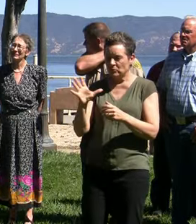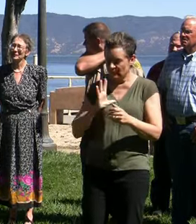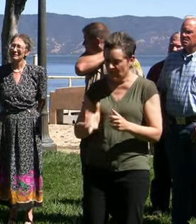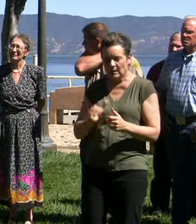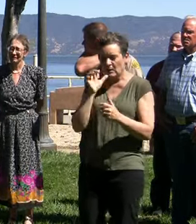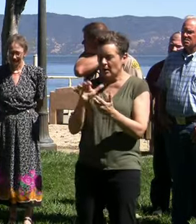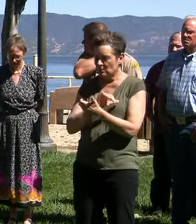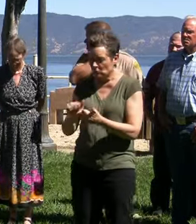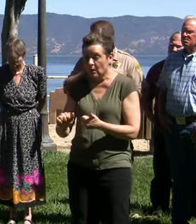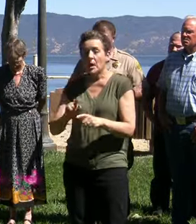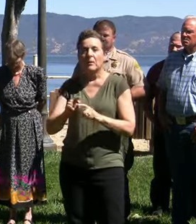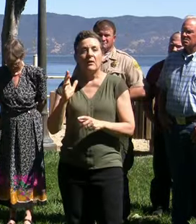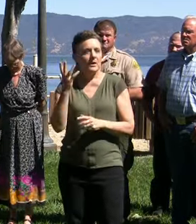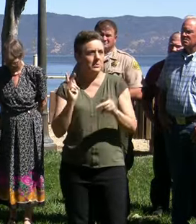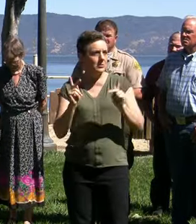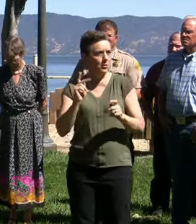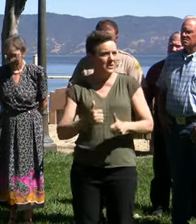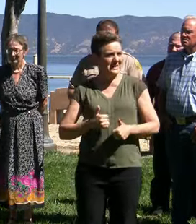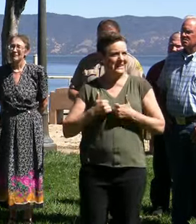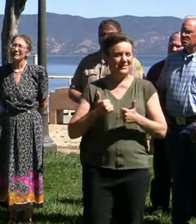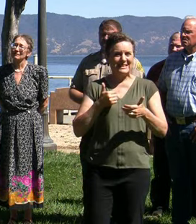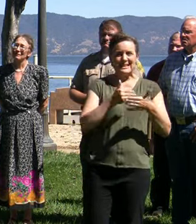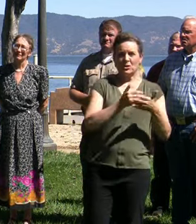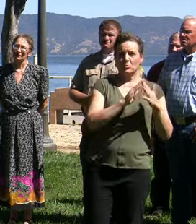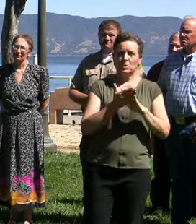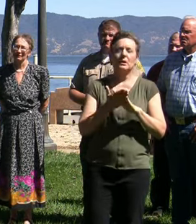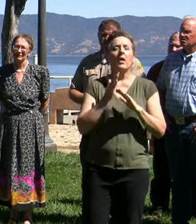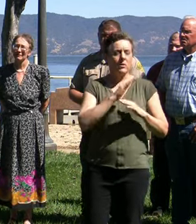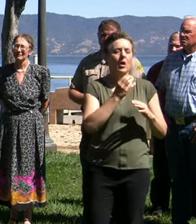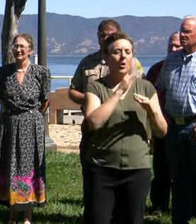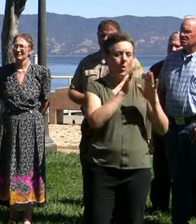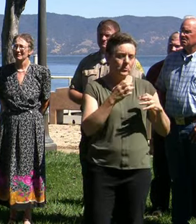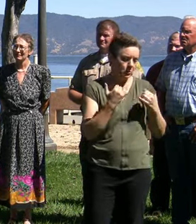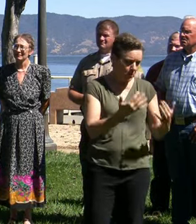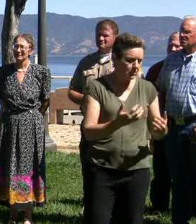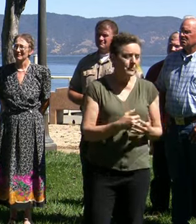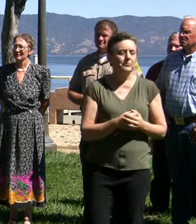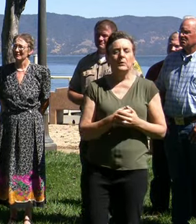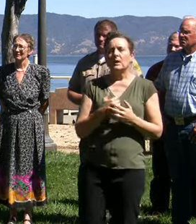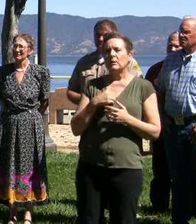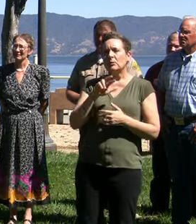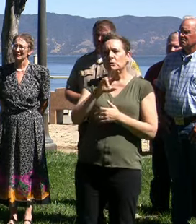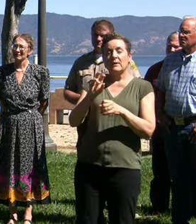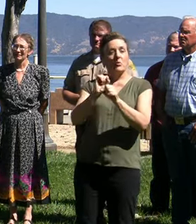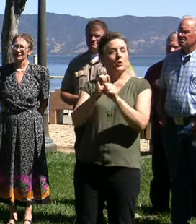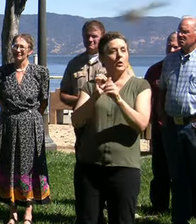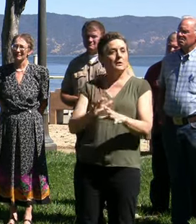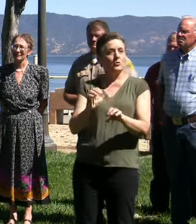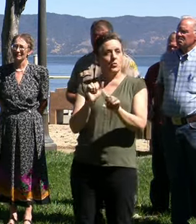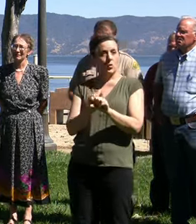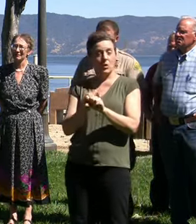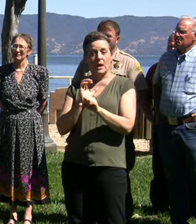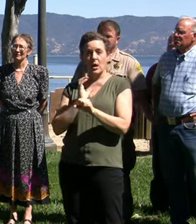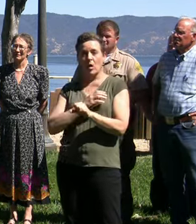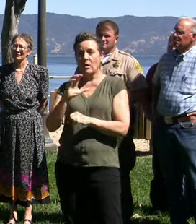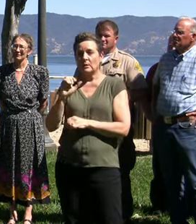we did have five members that lived in the surrounding communities that have lost their homes. We've also had 37 employees that work for us that have